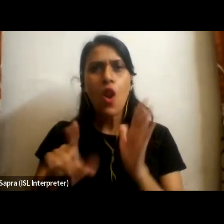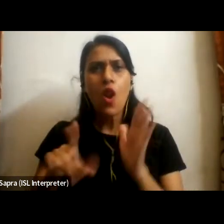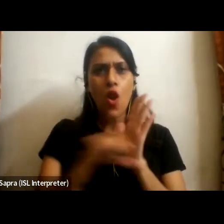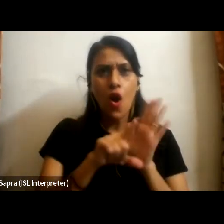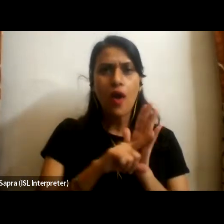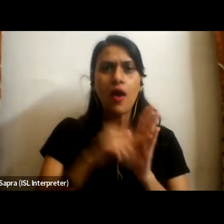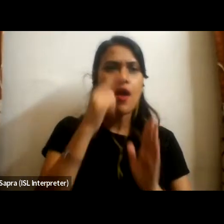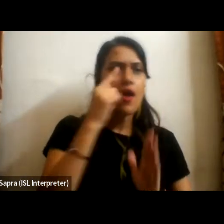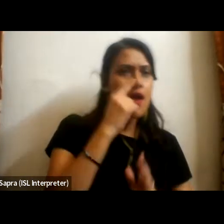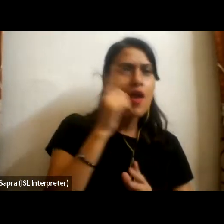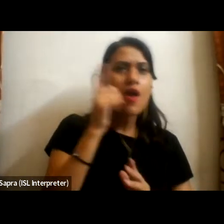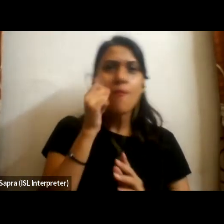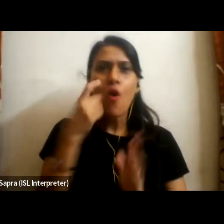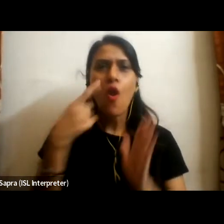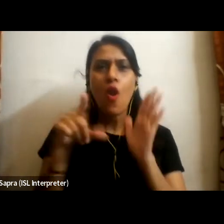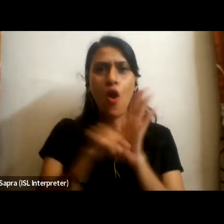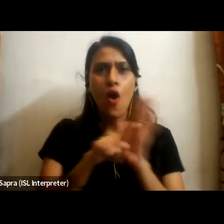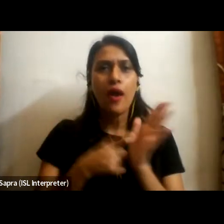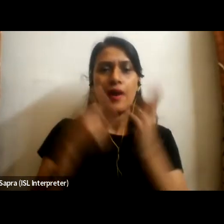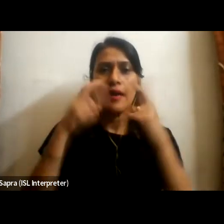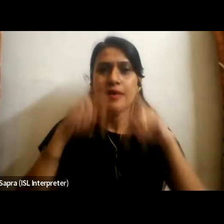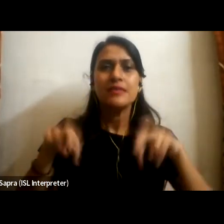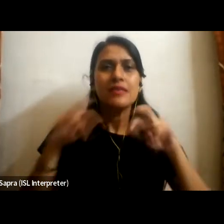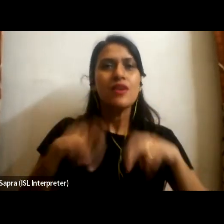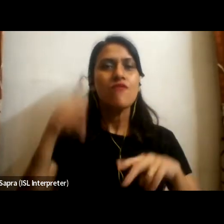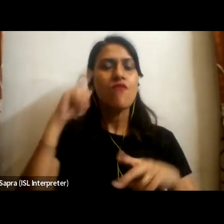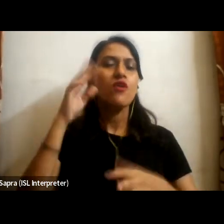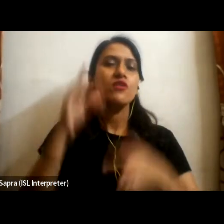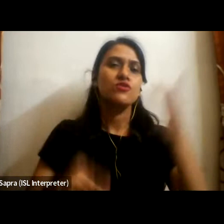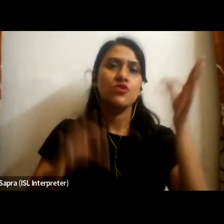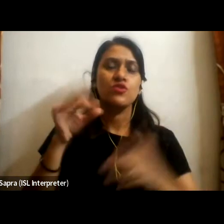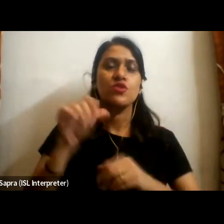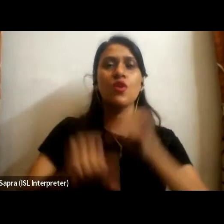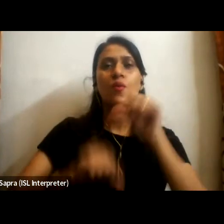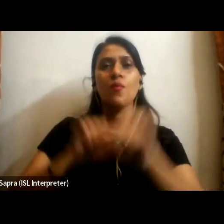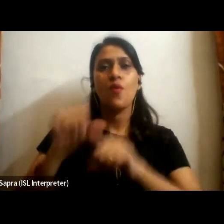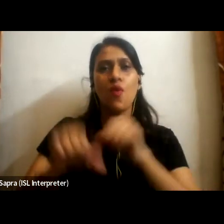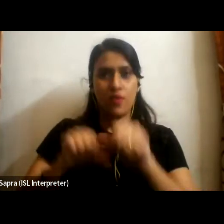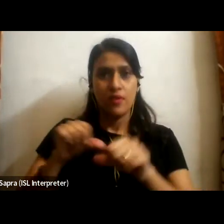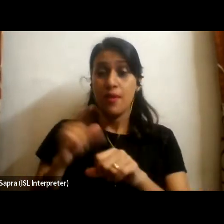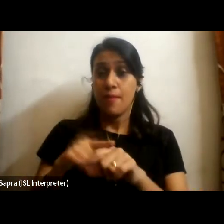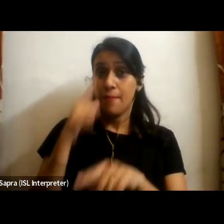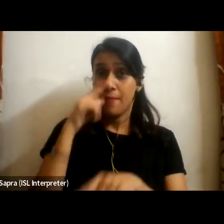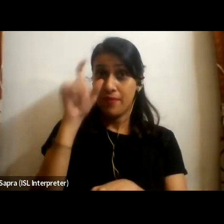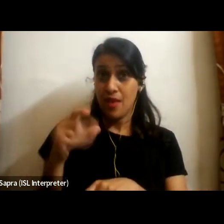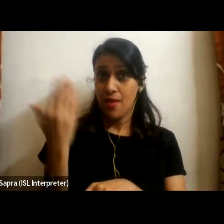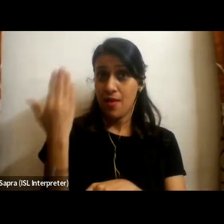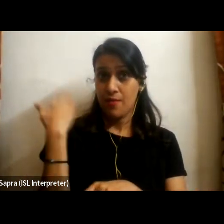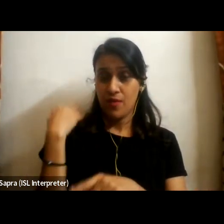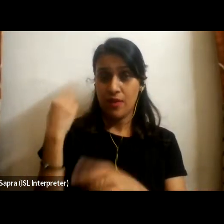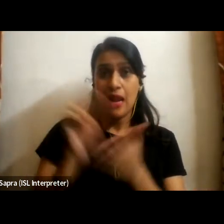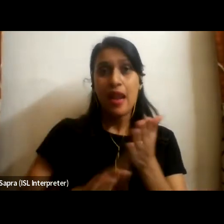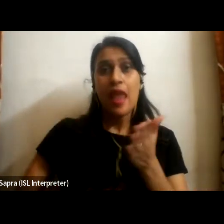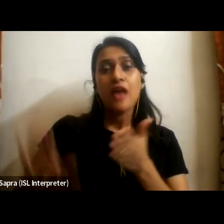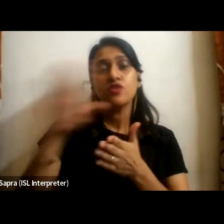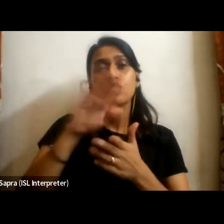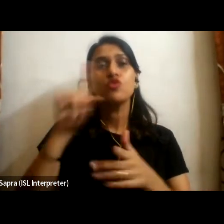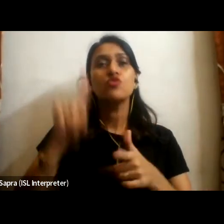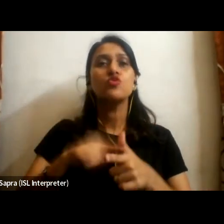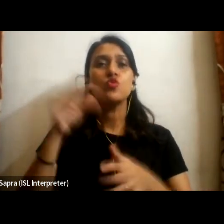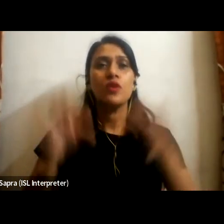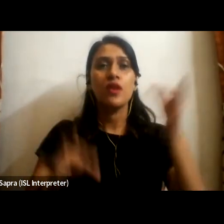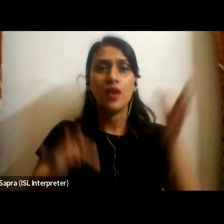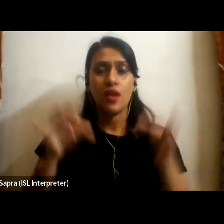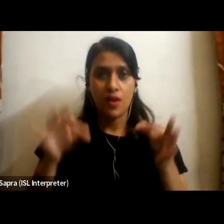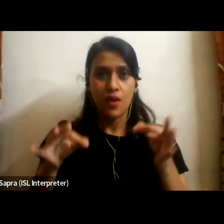the law, and researches on judicial process reform. She has previously worked at National Judicial Academy, Bhopal, and founded